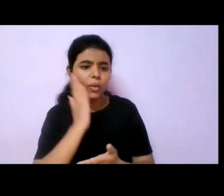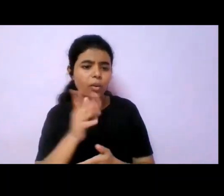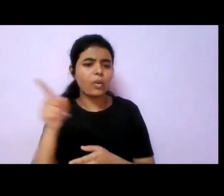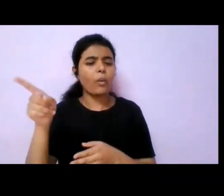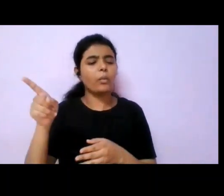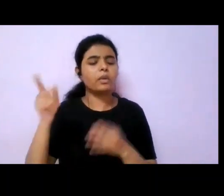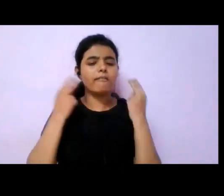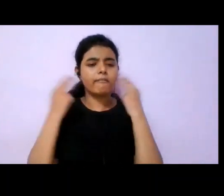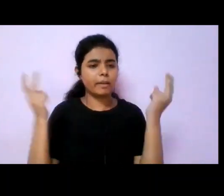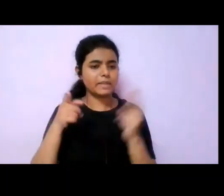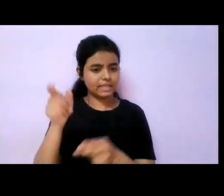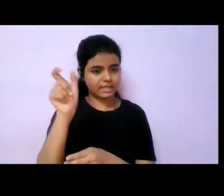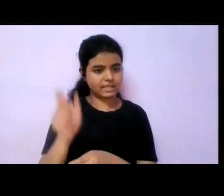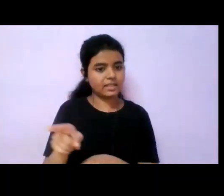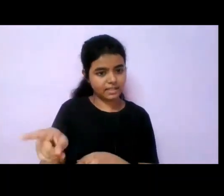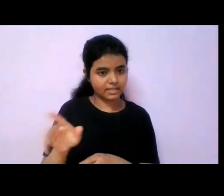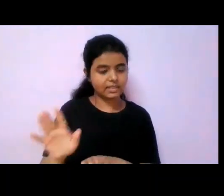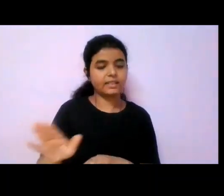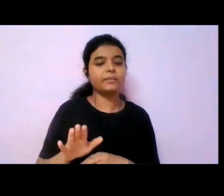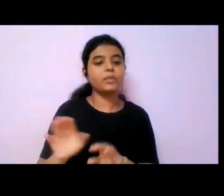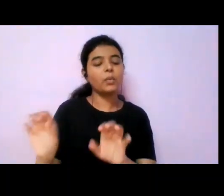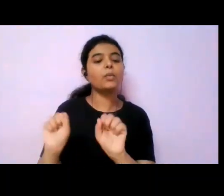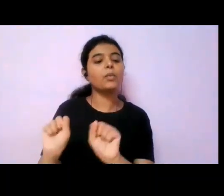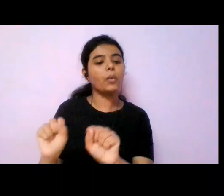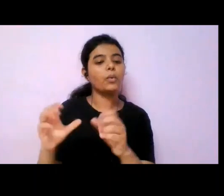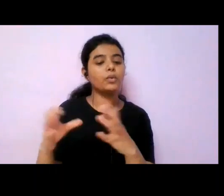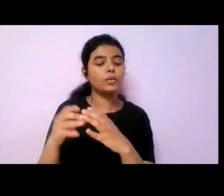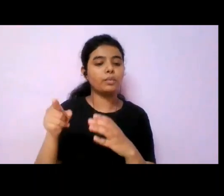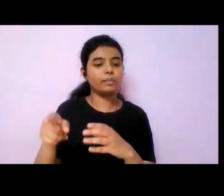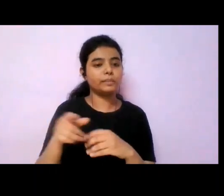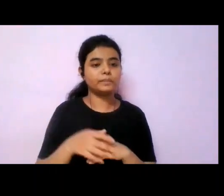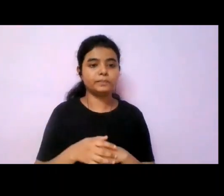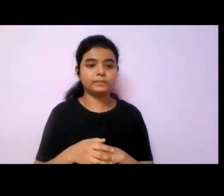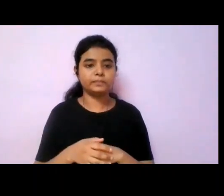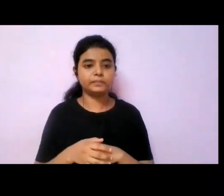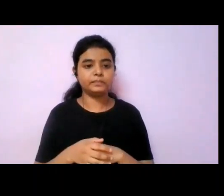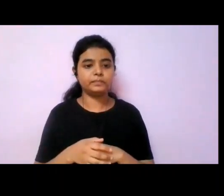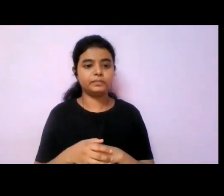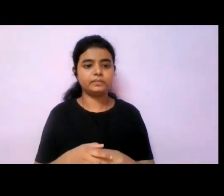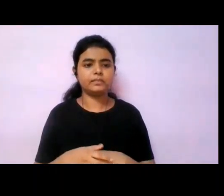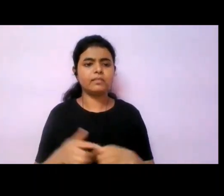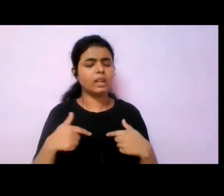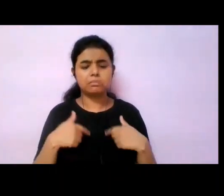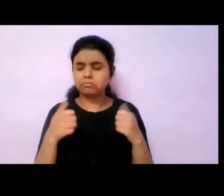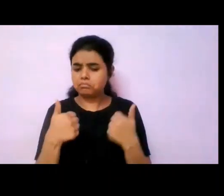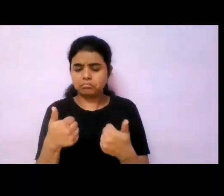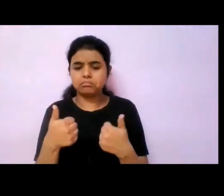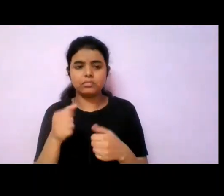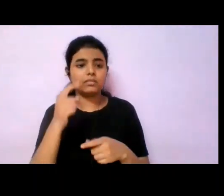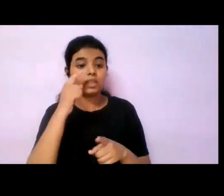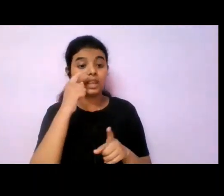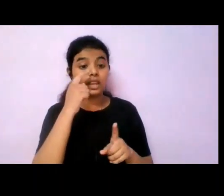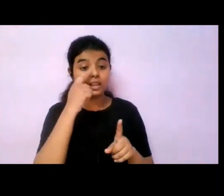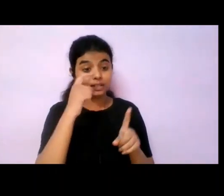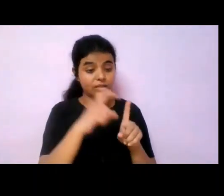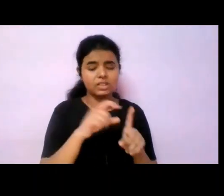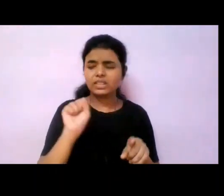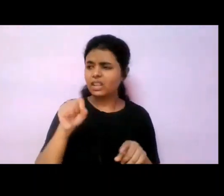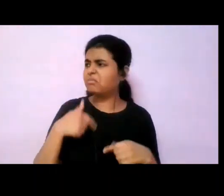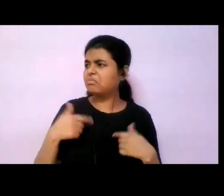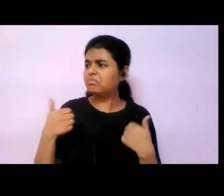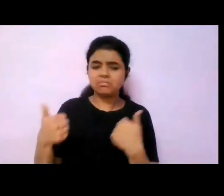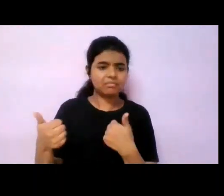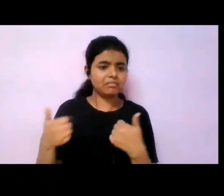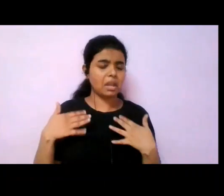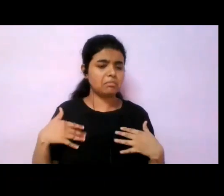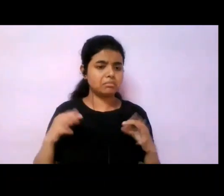month. She's a right laugh, Andy once told me. I'm good, Tina, Dorothy says, but we've come to speak